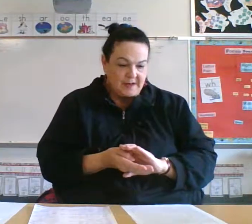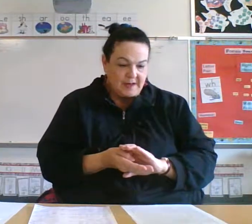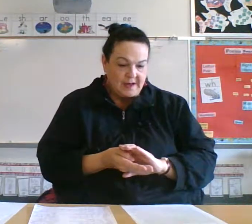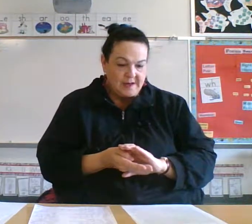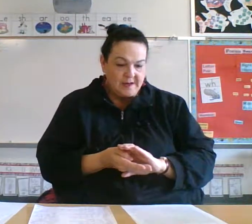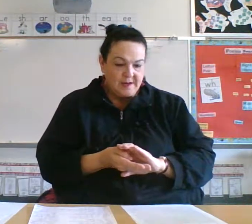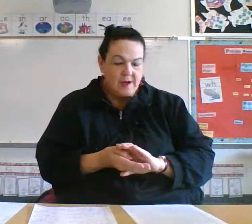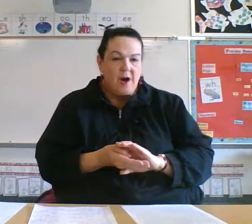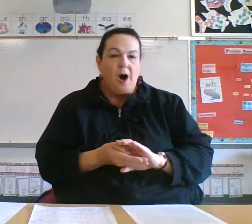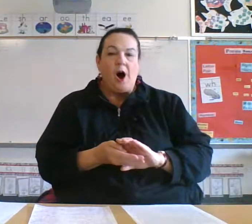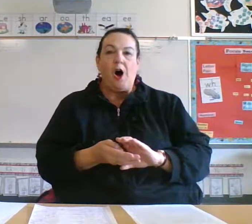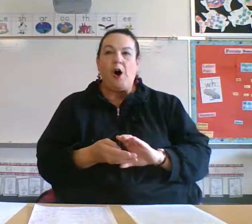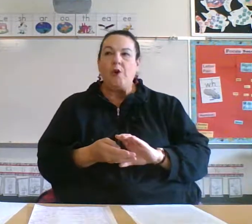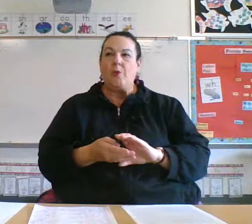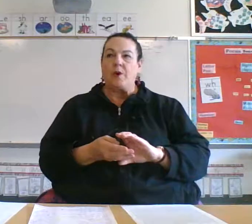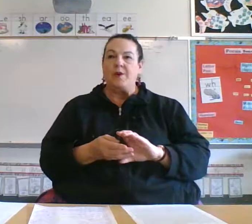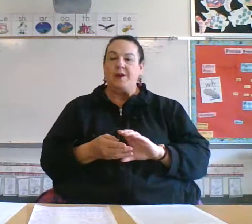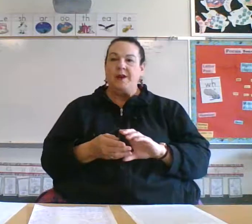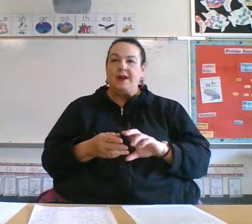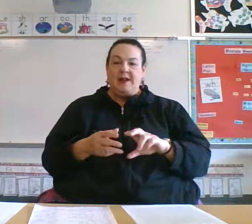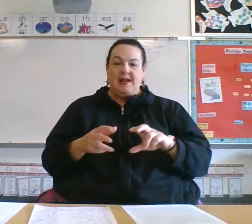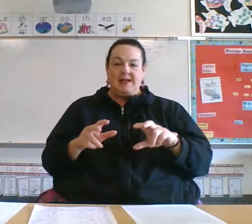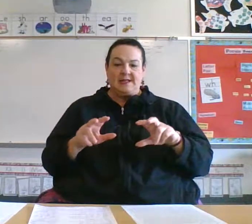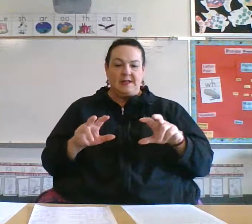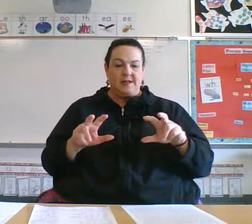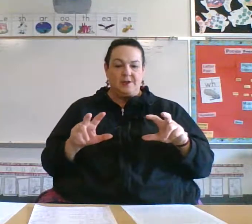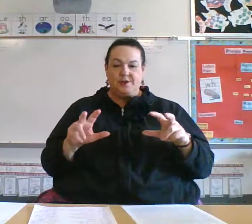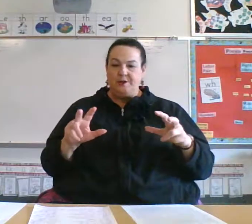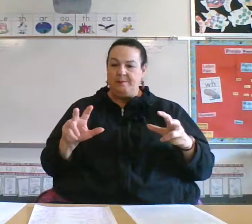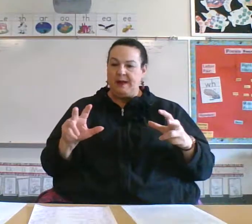Okay. Awkward is two bent